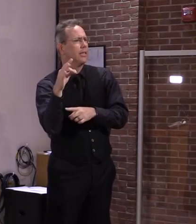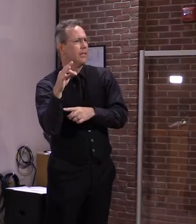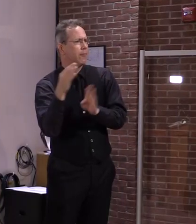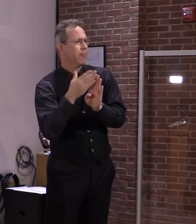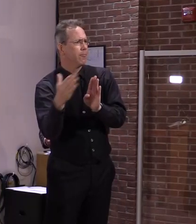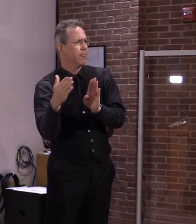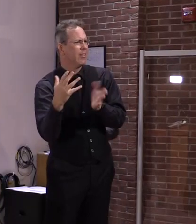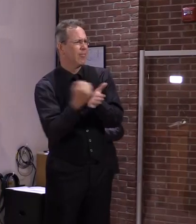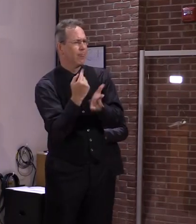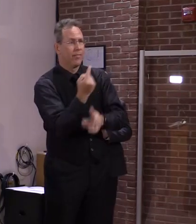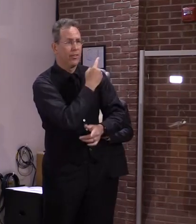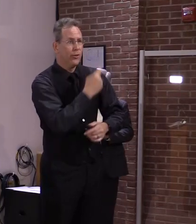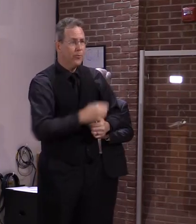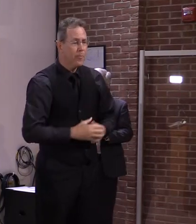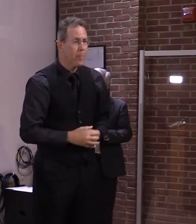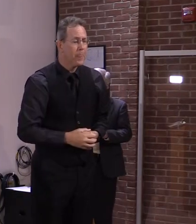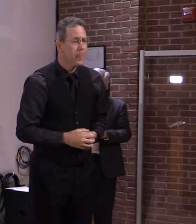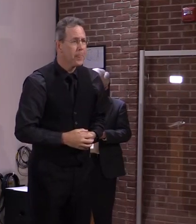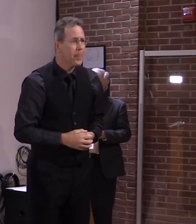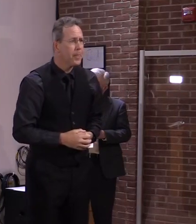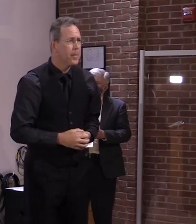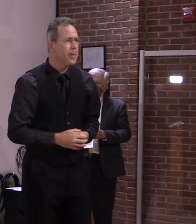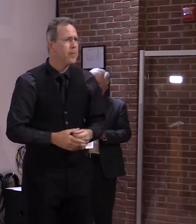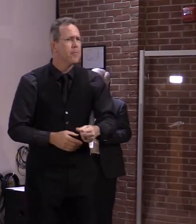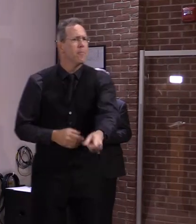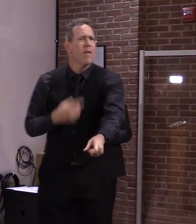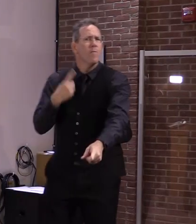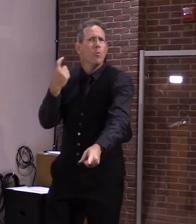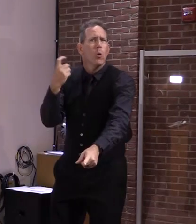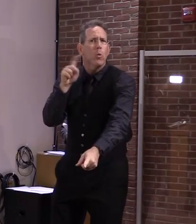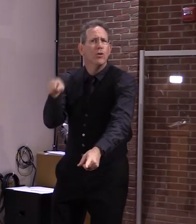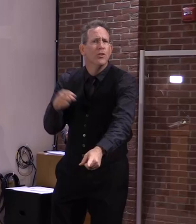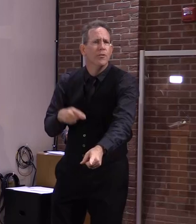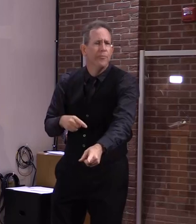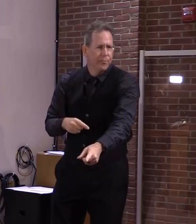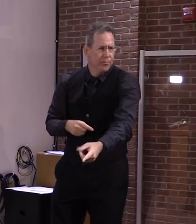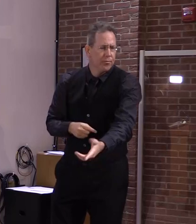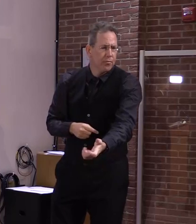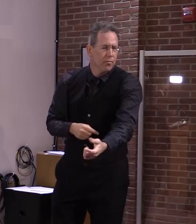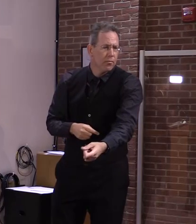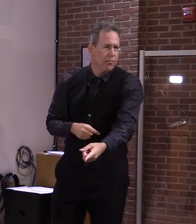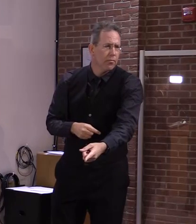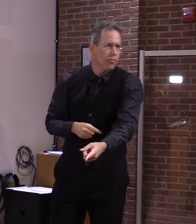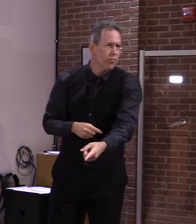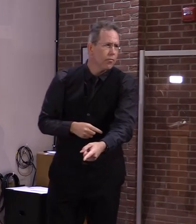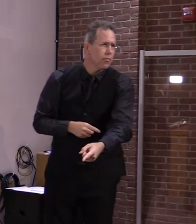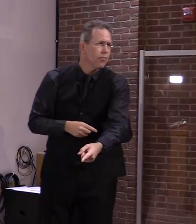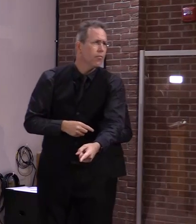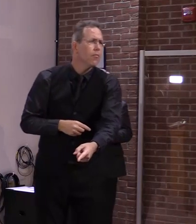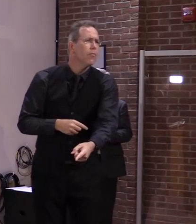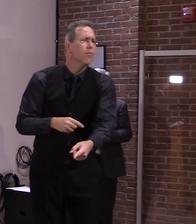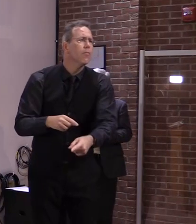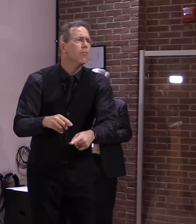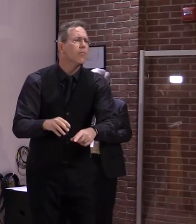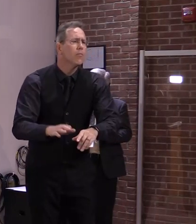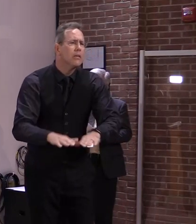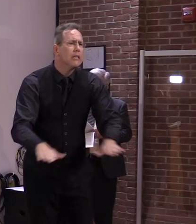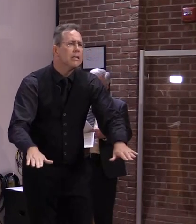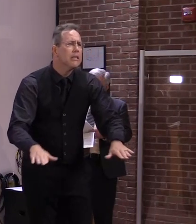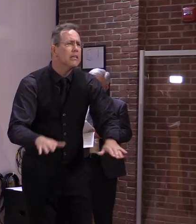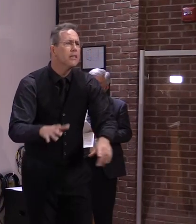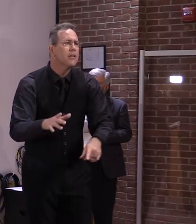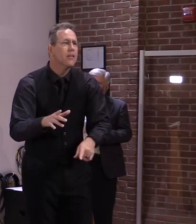Thank you. If I could ask one more thing, if children are struggling to get their parents' permission to get the vaccine, is it possible at